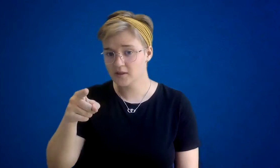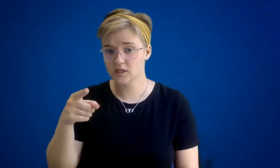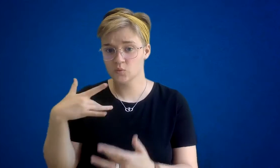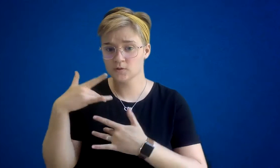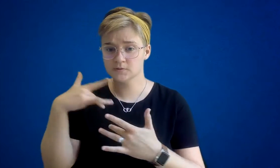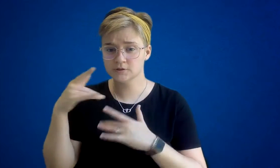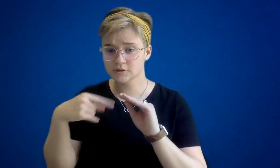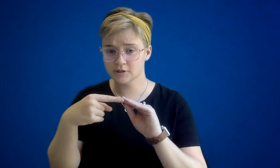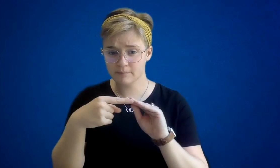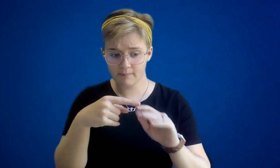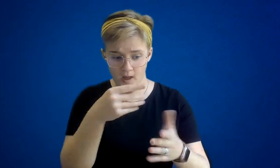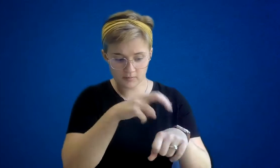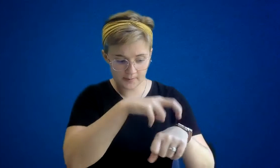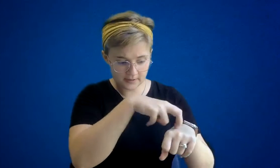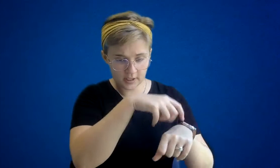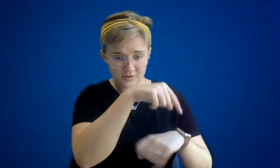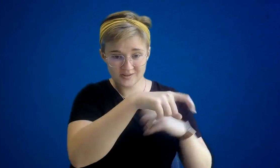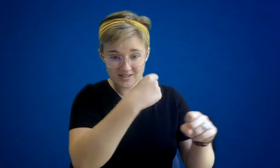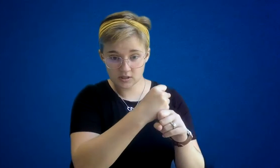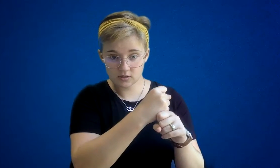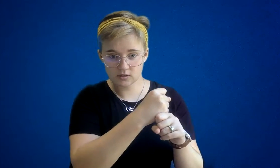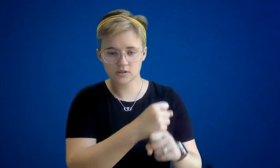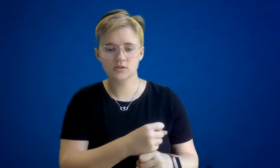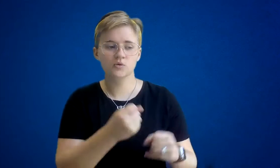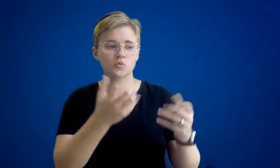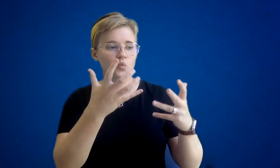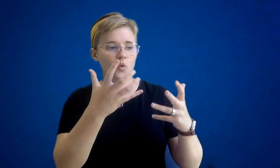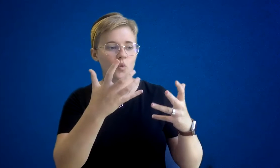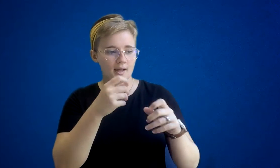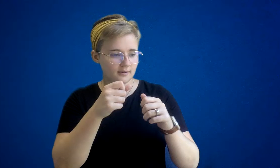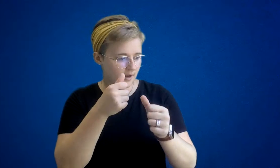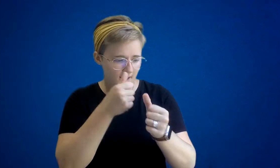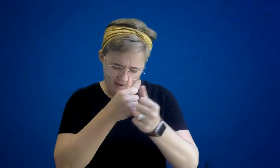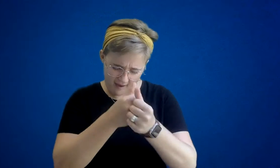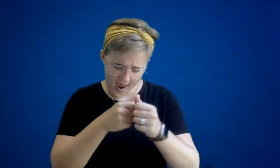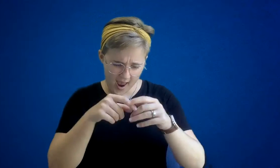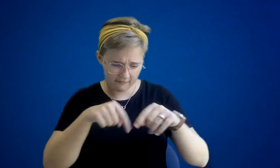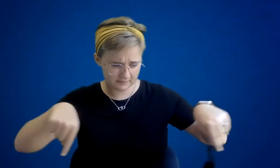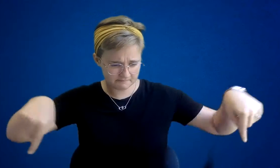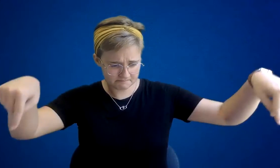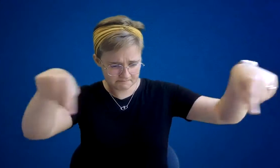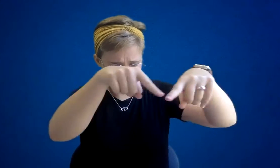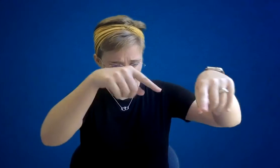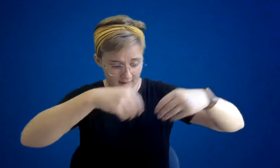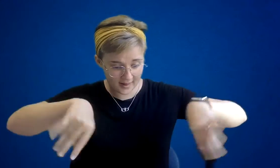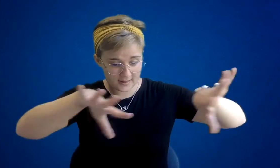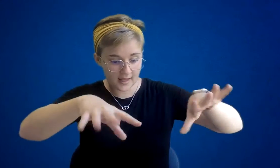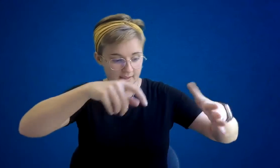he insisted that every square inch of the land be planted? Hadn't he gotten up in the middle of the night to check the